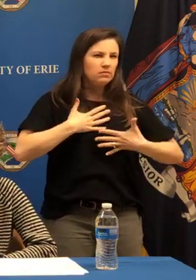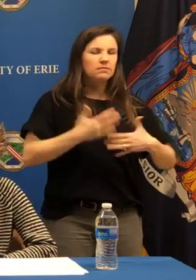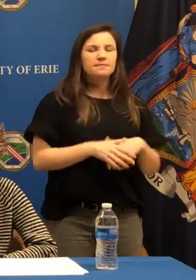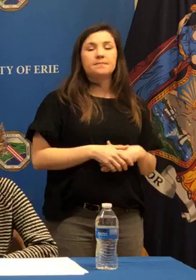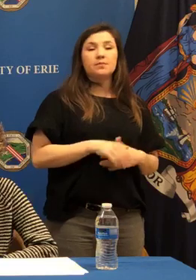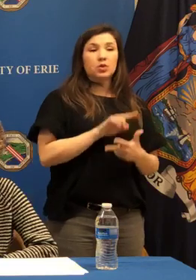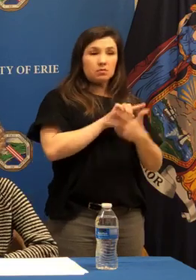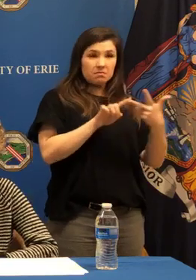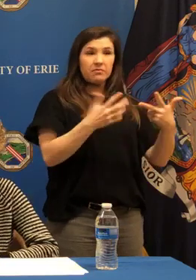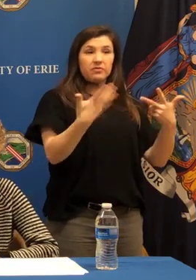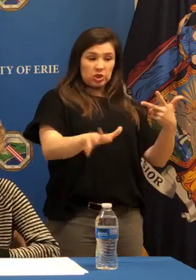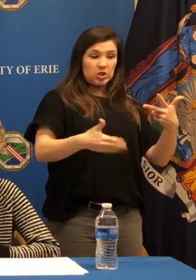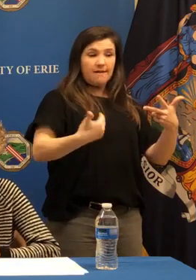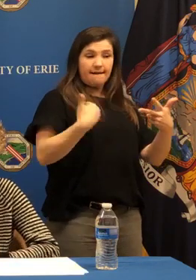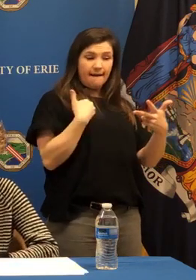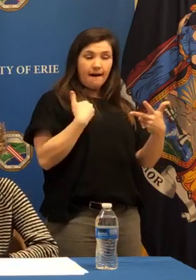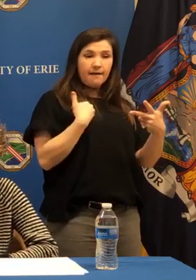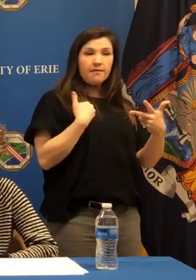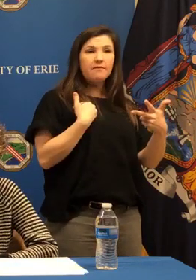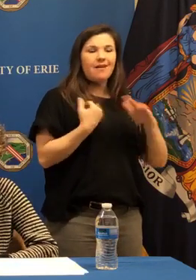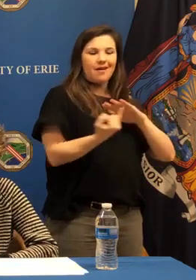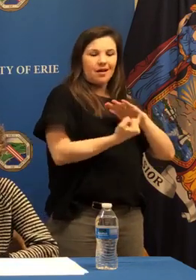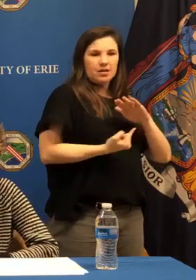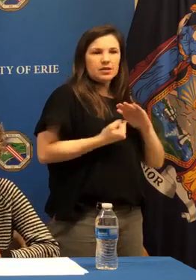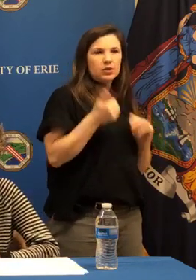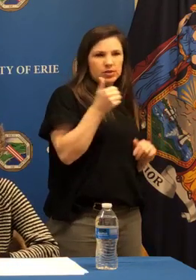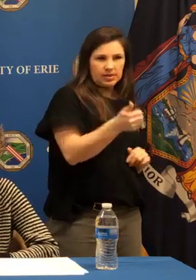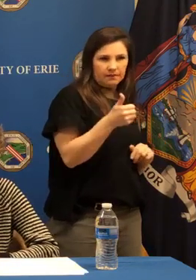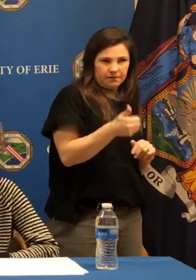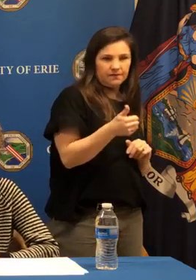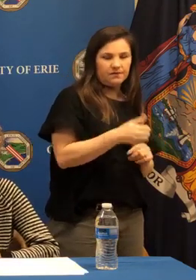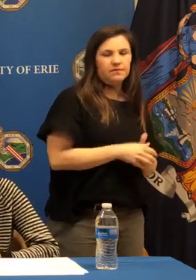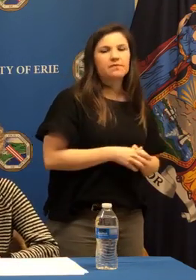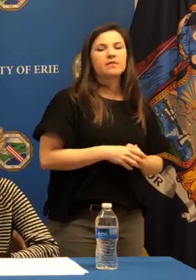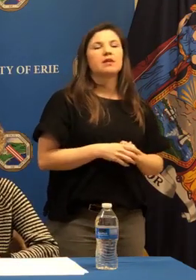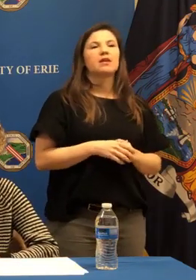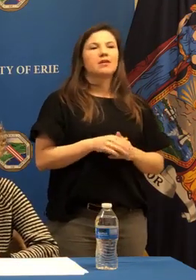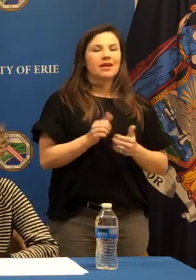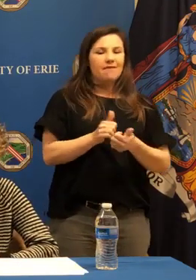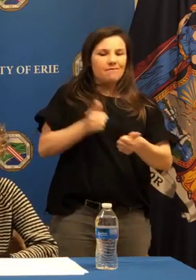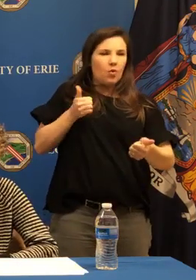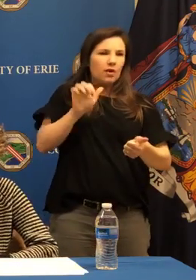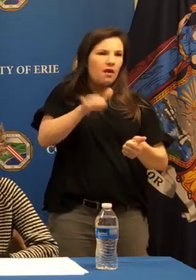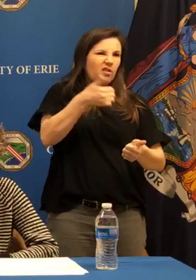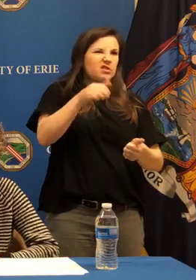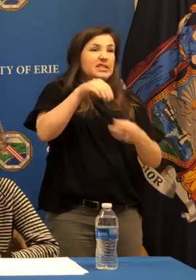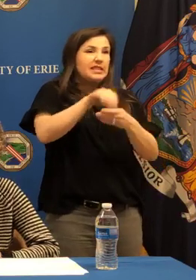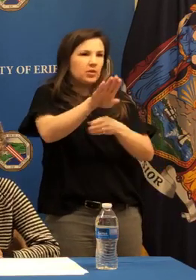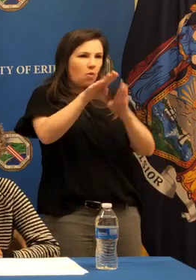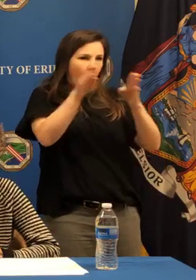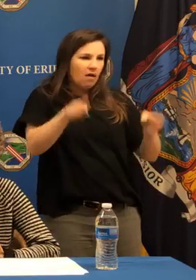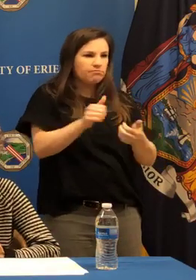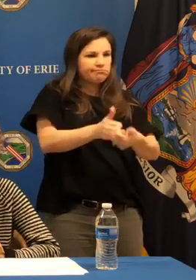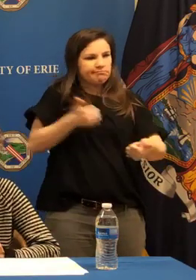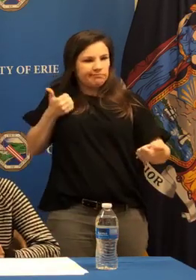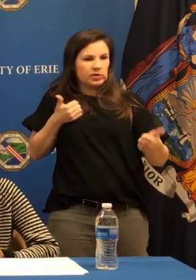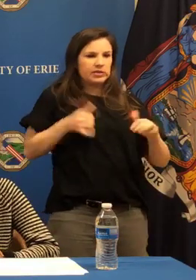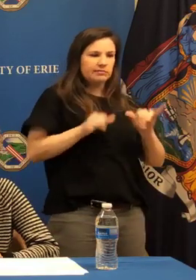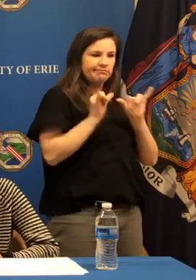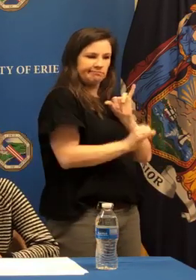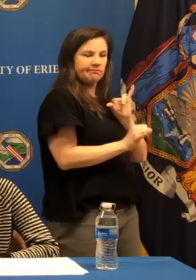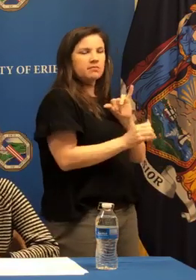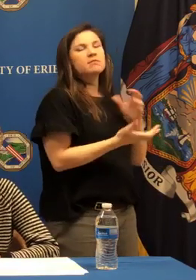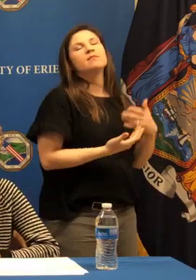of those symptoms, you want to make sure that you isolate yourself at home and from others in your household. And then you may call